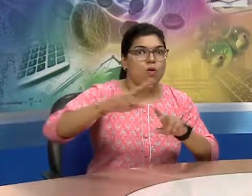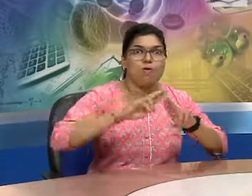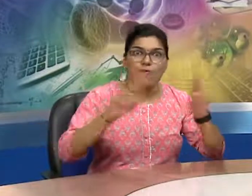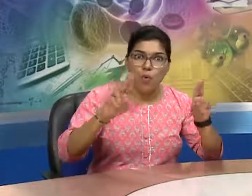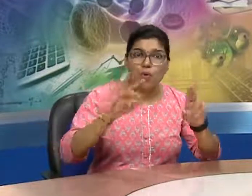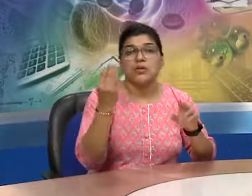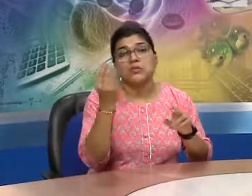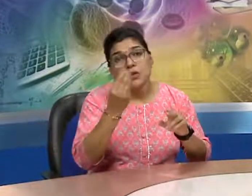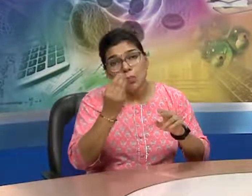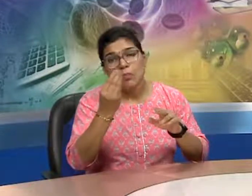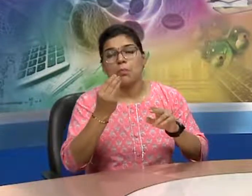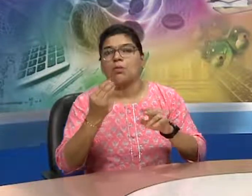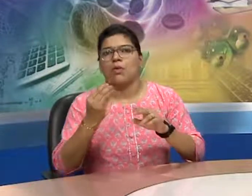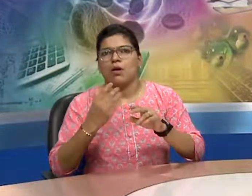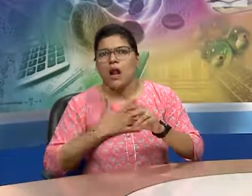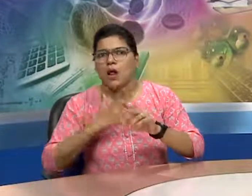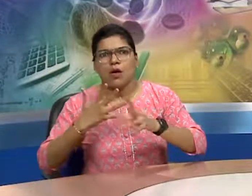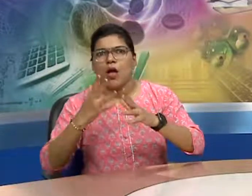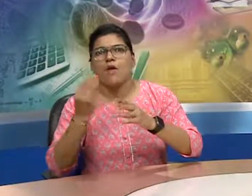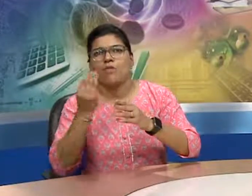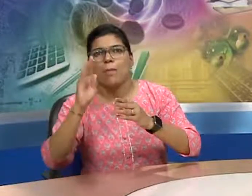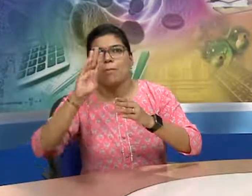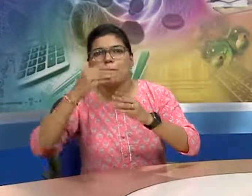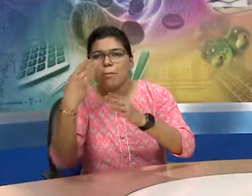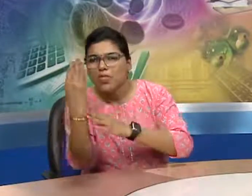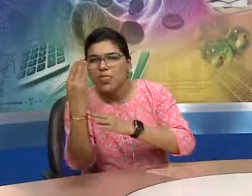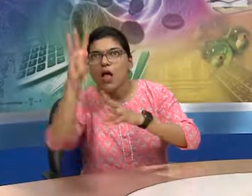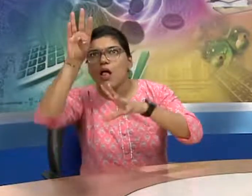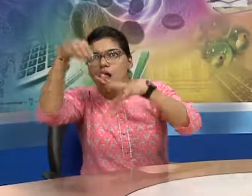some deciduous natures of trees.